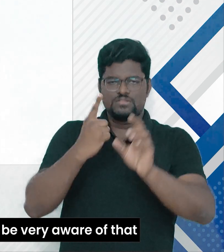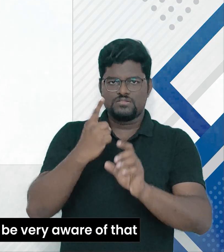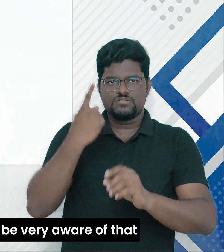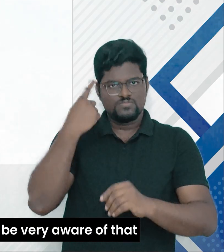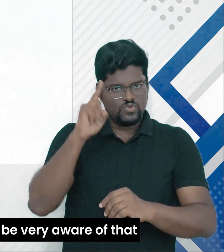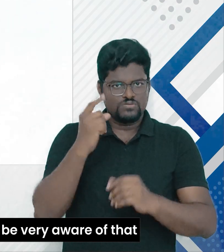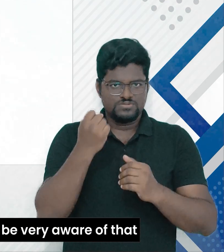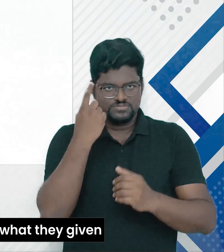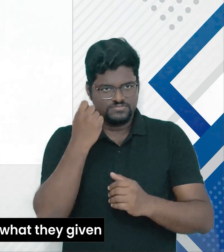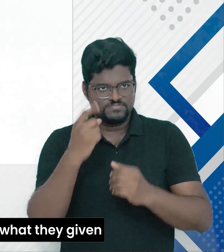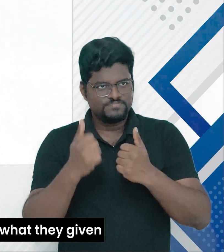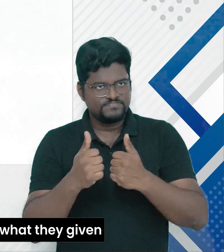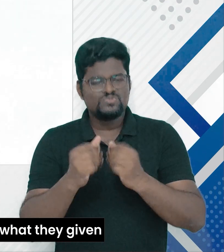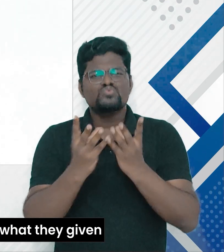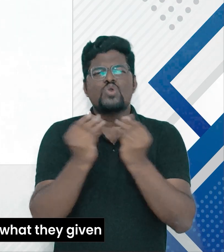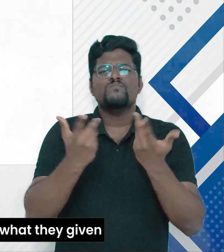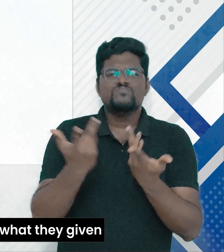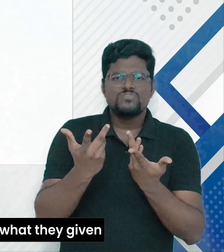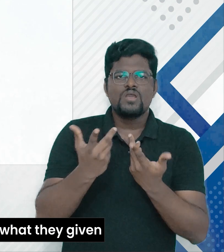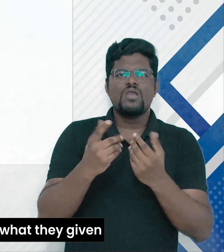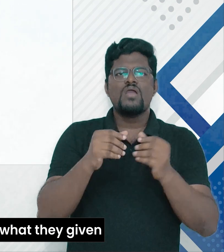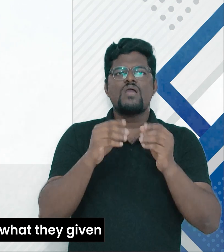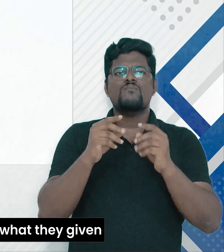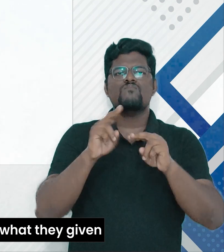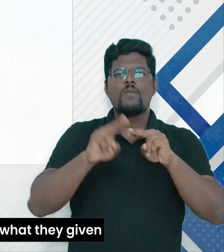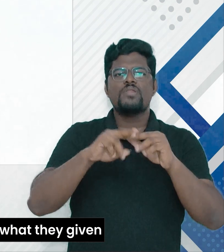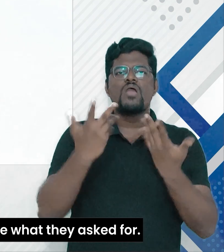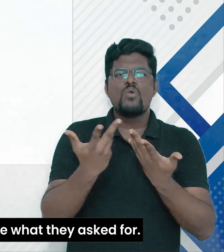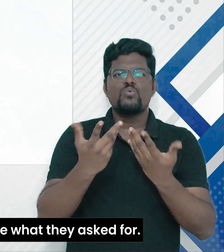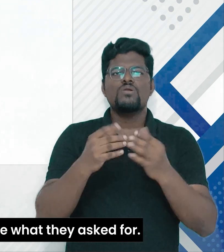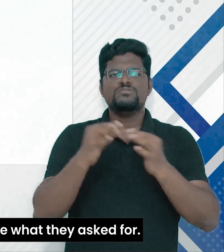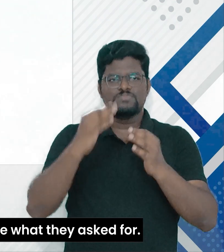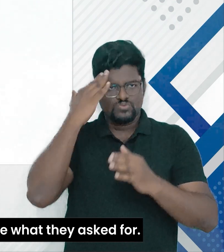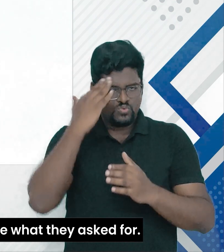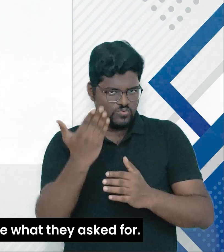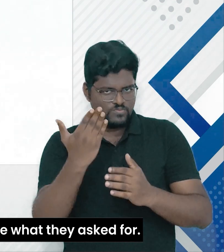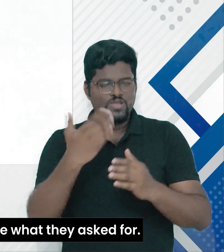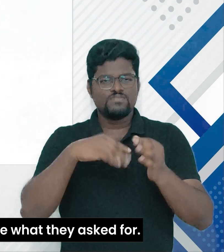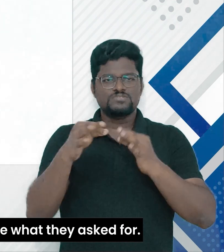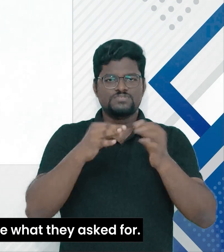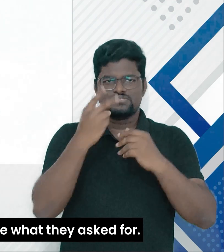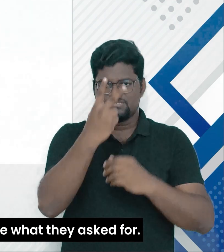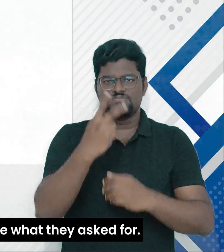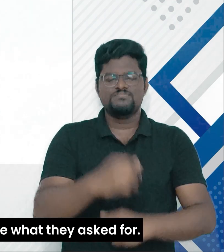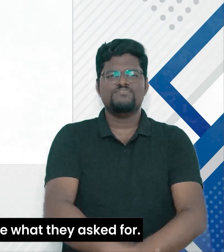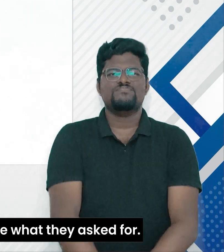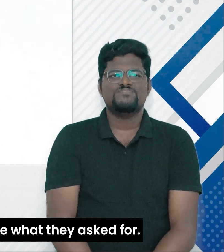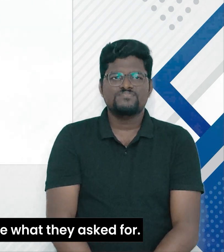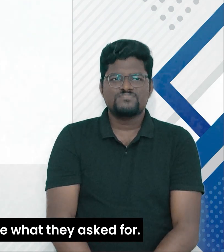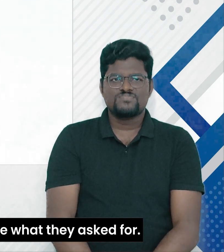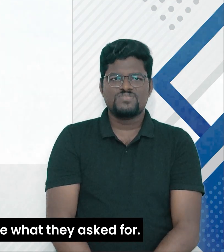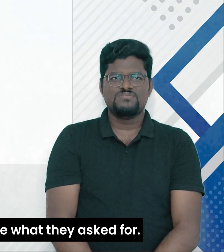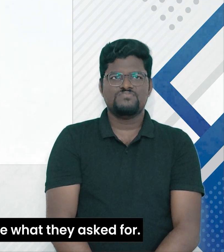be very aware of that. First thing you should write what they given, and the next thing you should write what they asked.